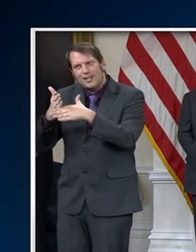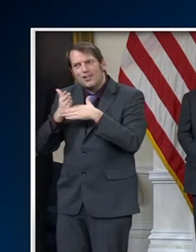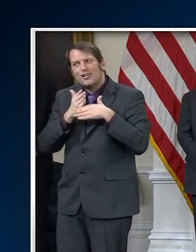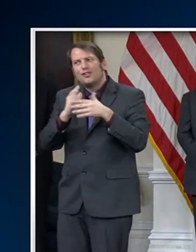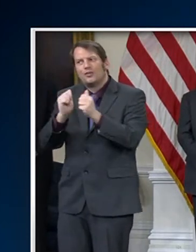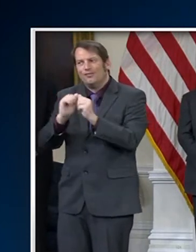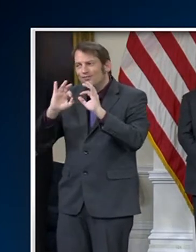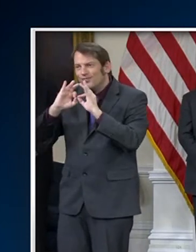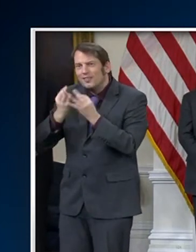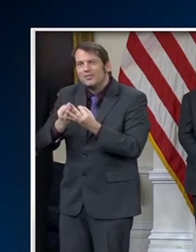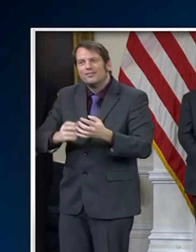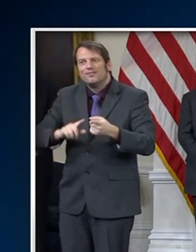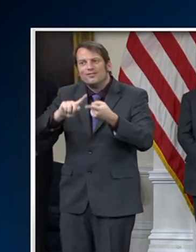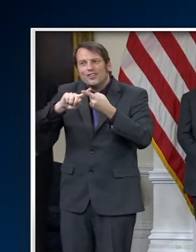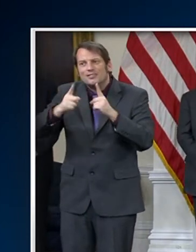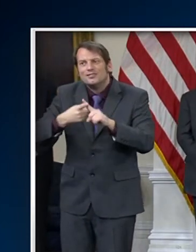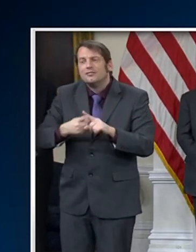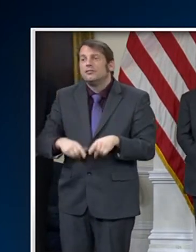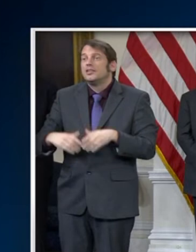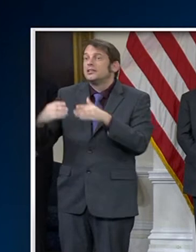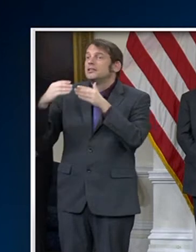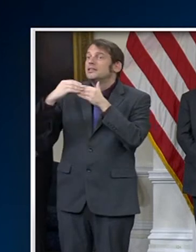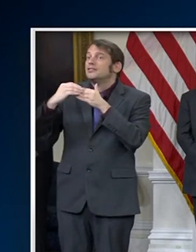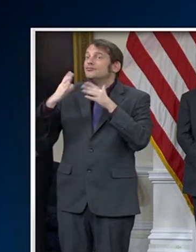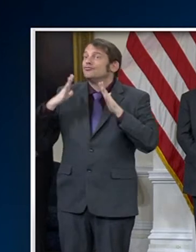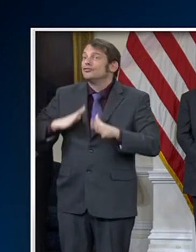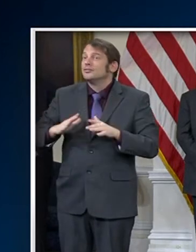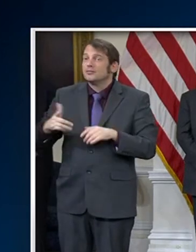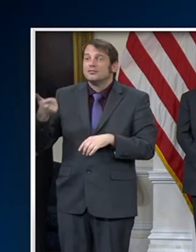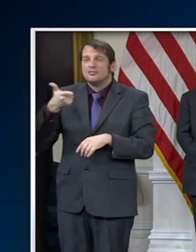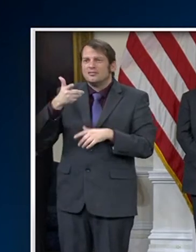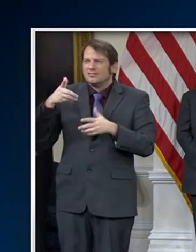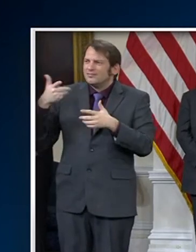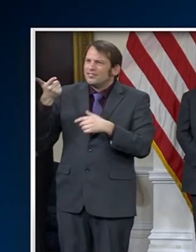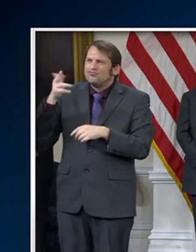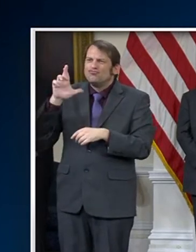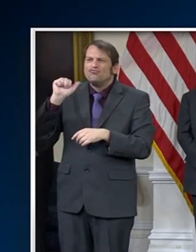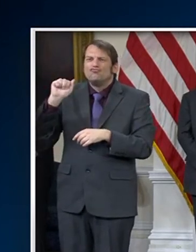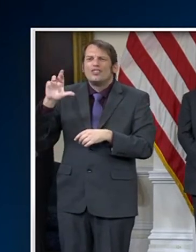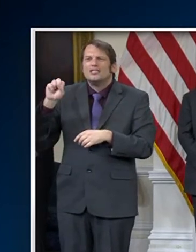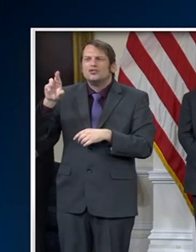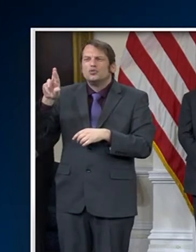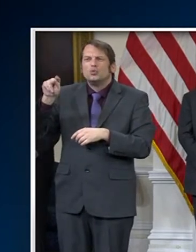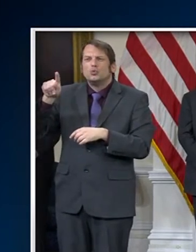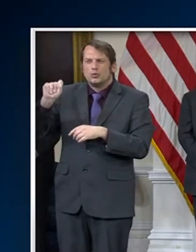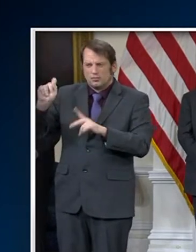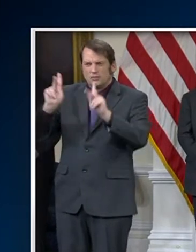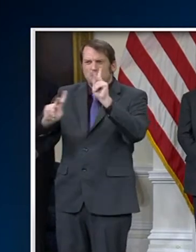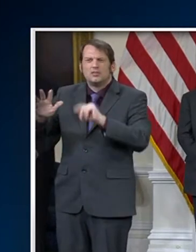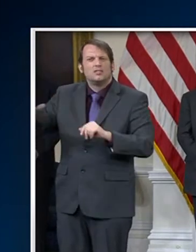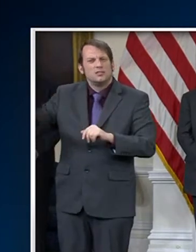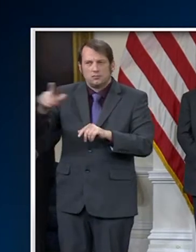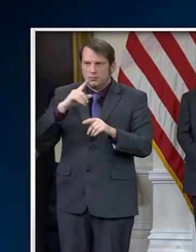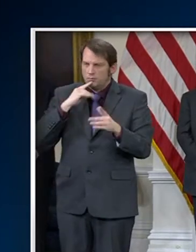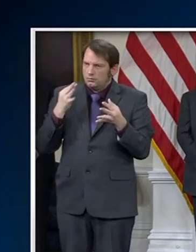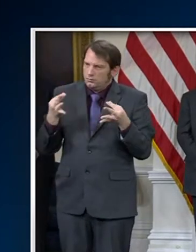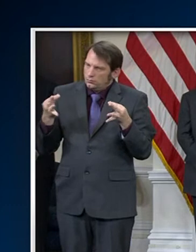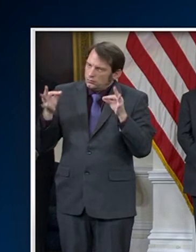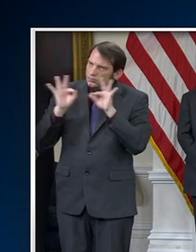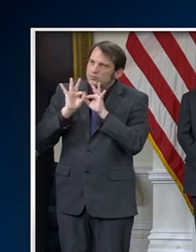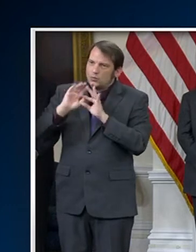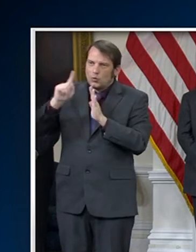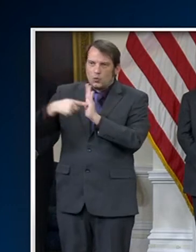But also, I need leaders at the grassroots level to play a vital role. Faith leaders, elected officials,